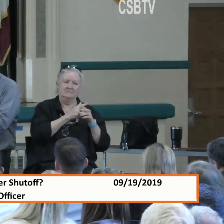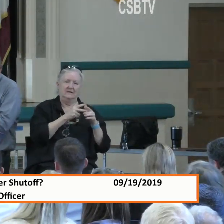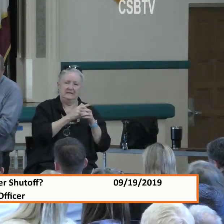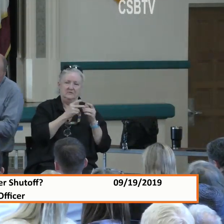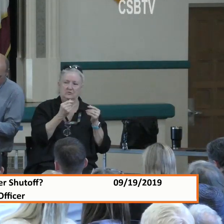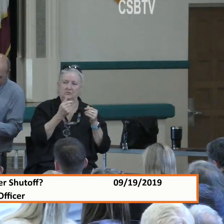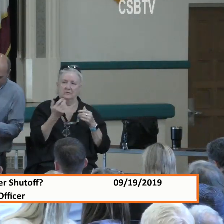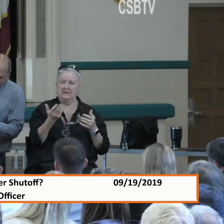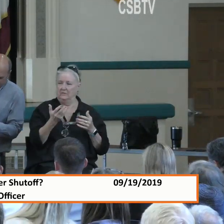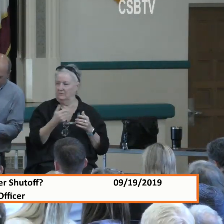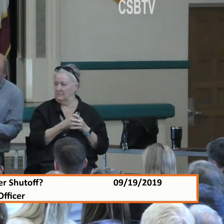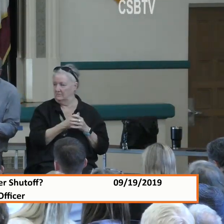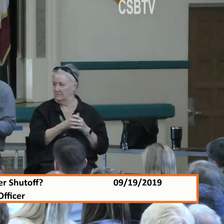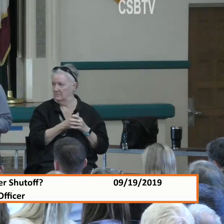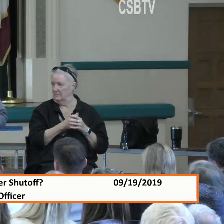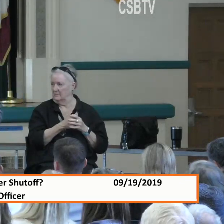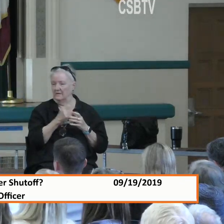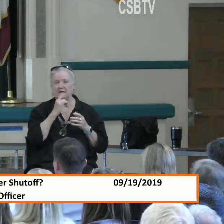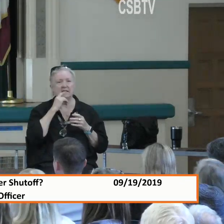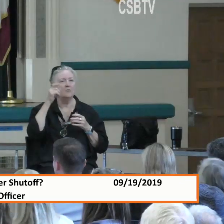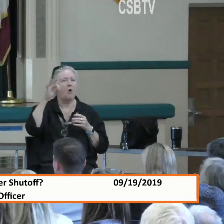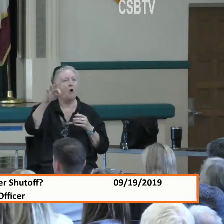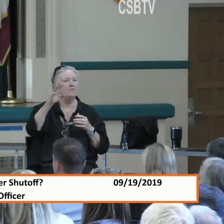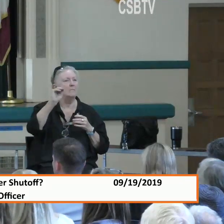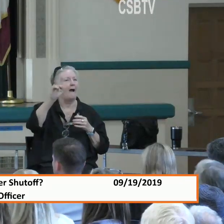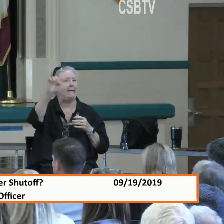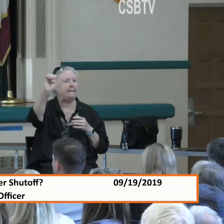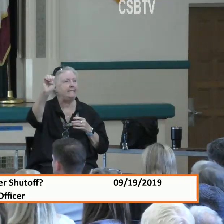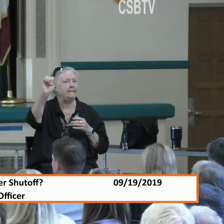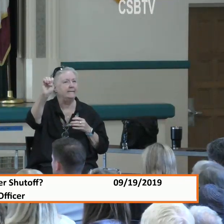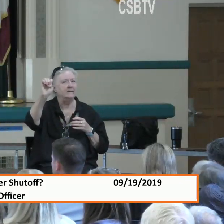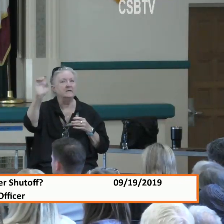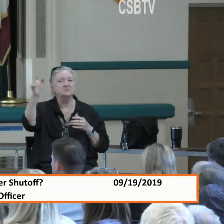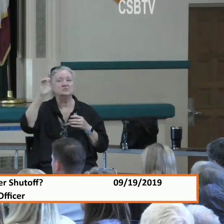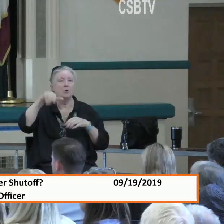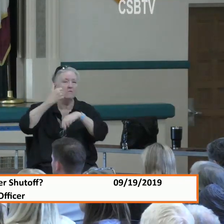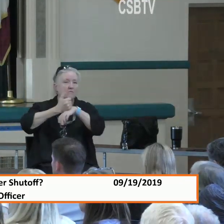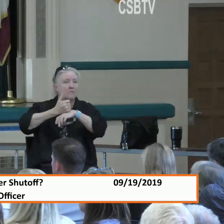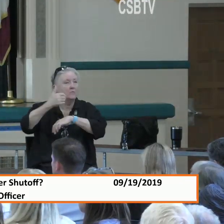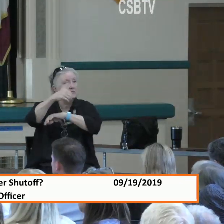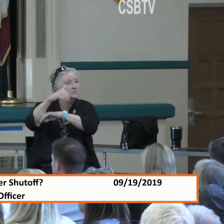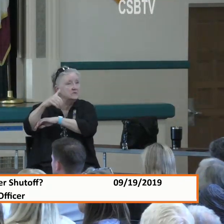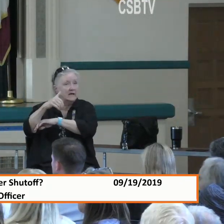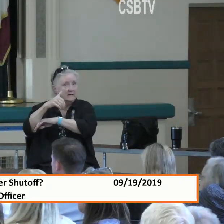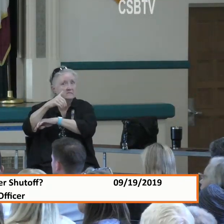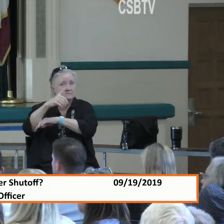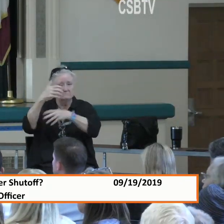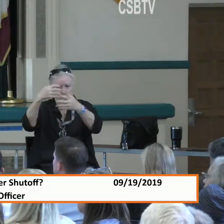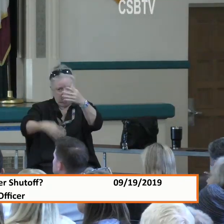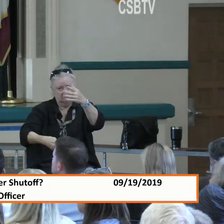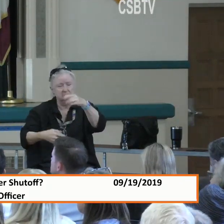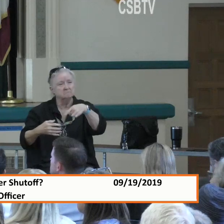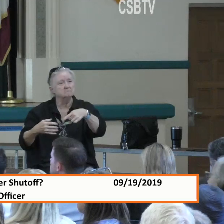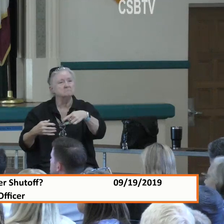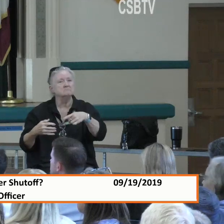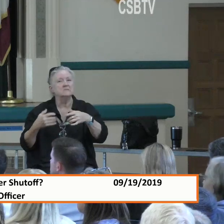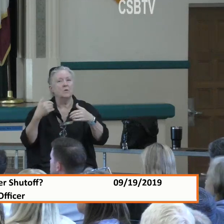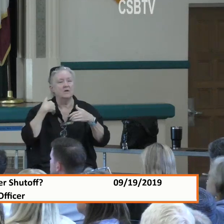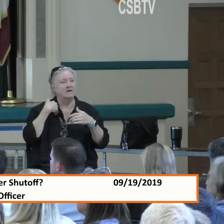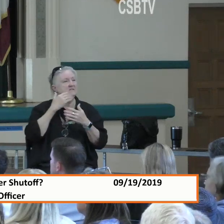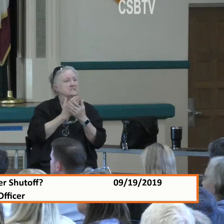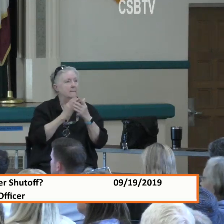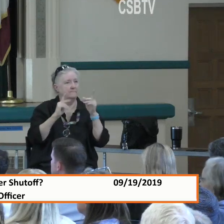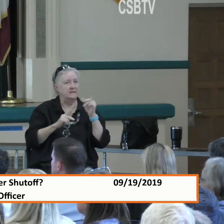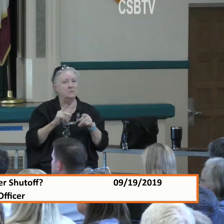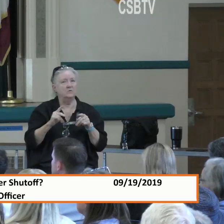So we will do that, and I'll go off mic. So our format tonight is as follows. We're going to have some